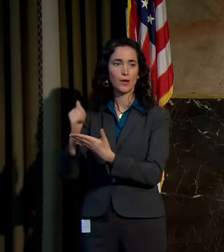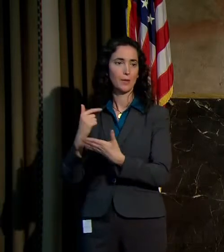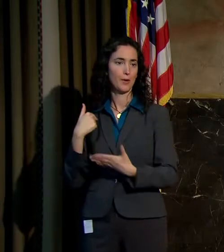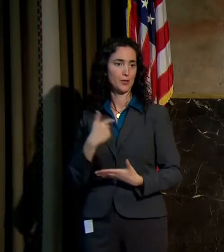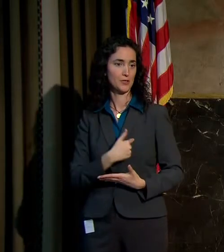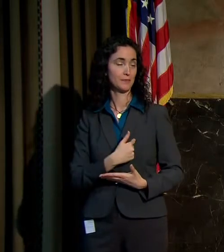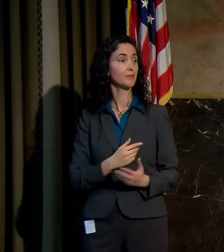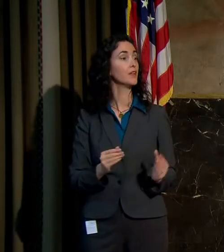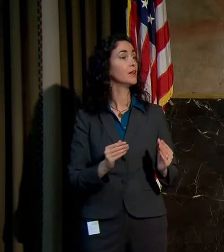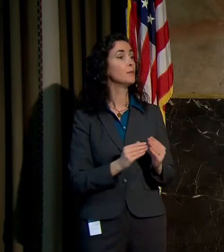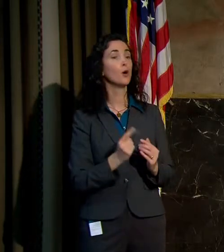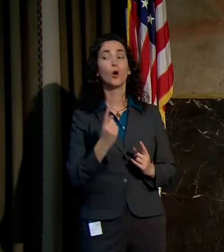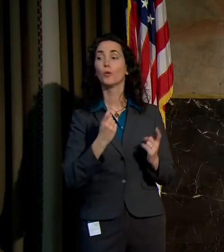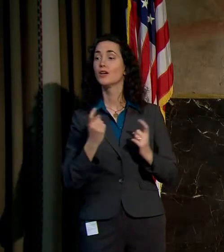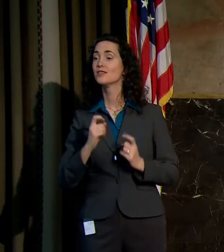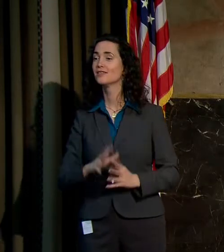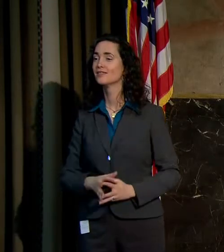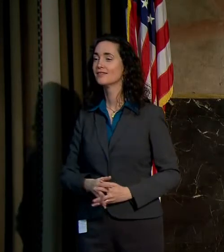Any other questions?